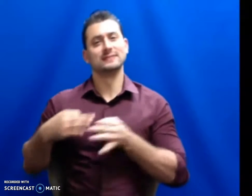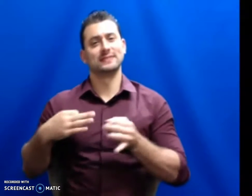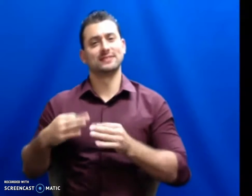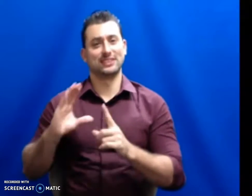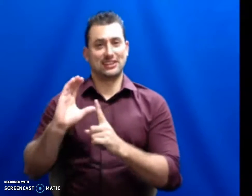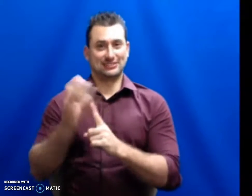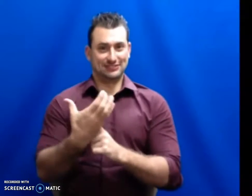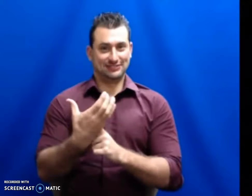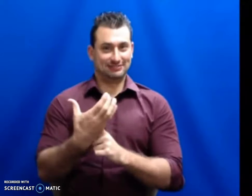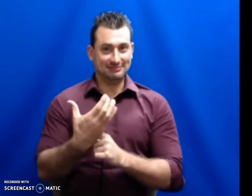community and culture.